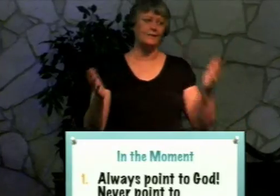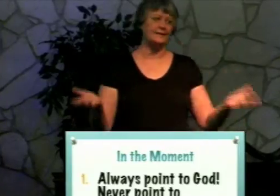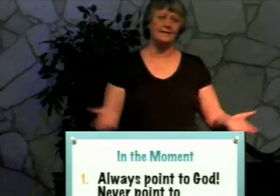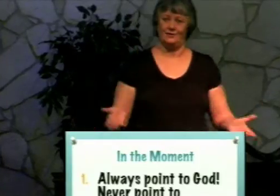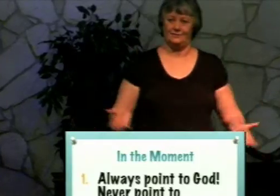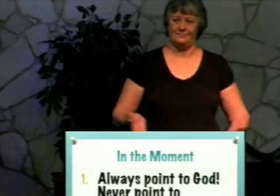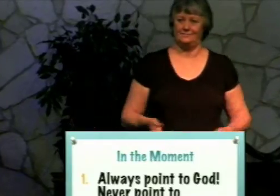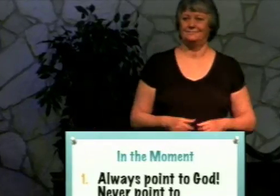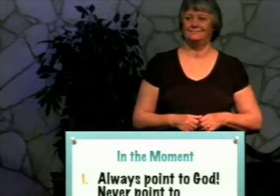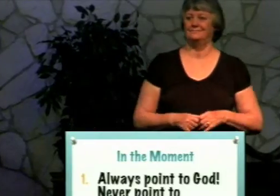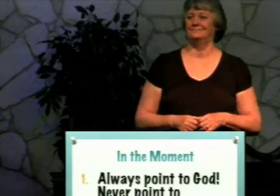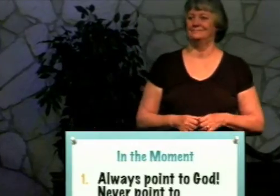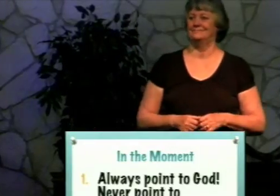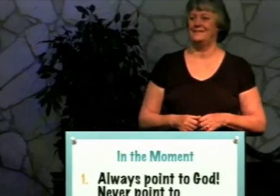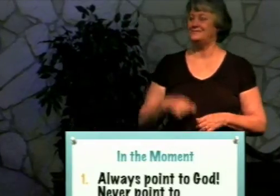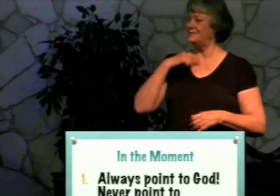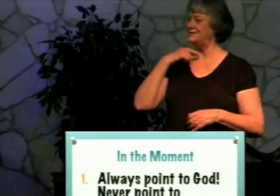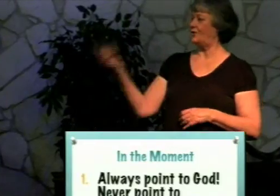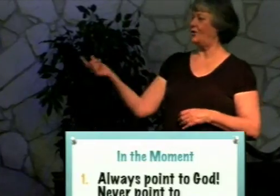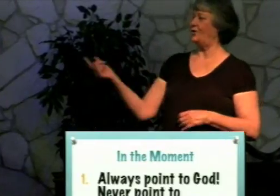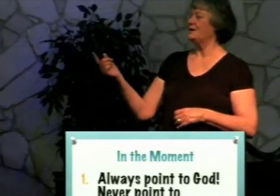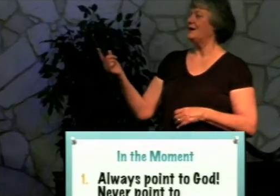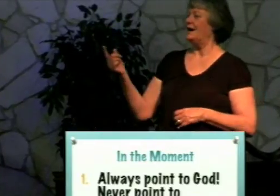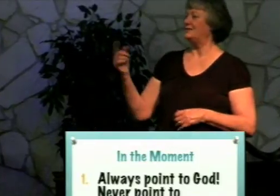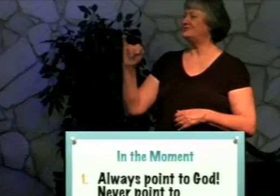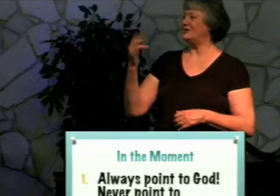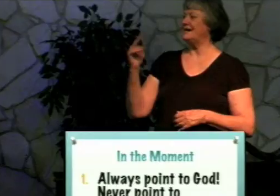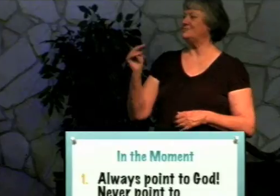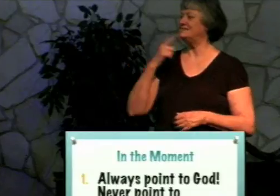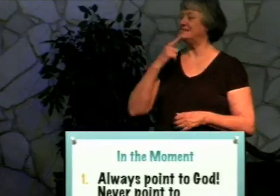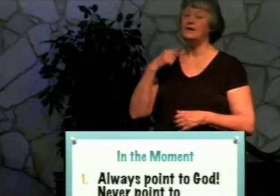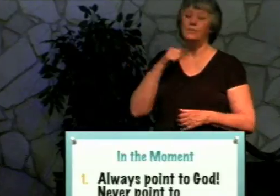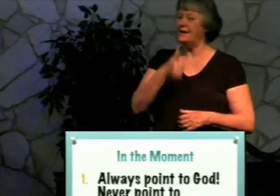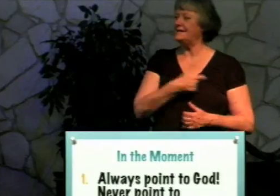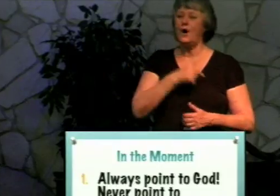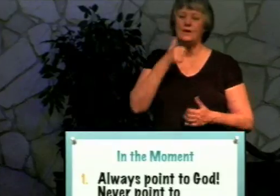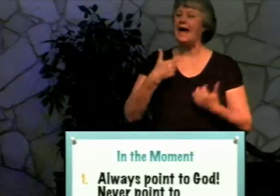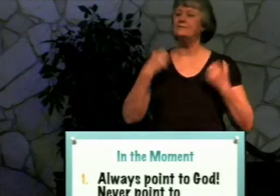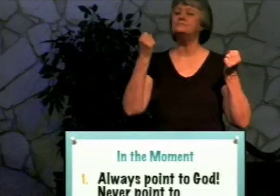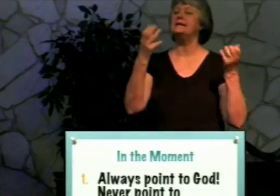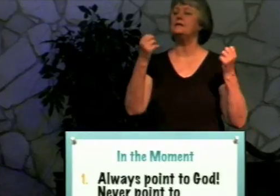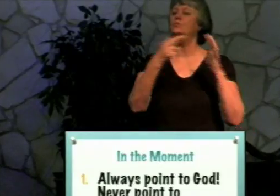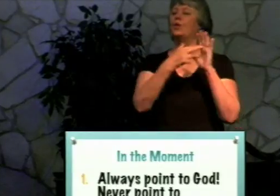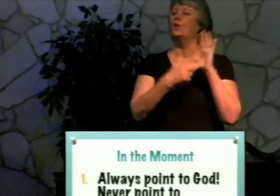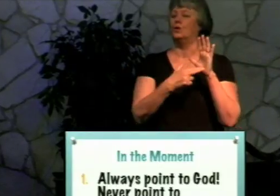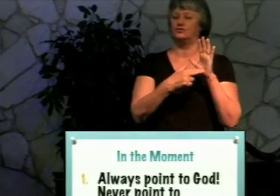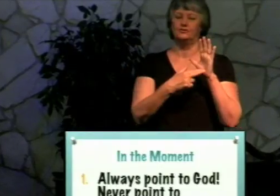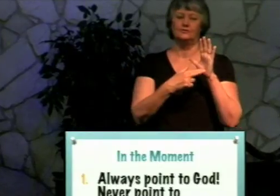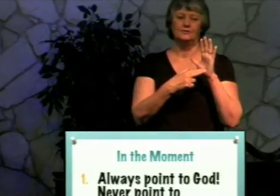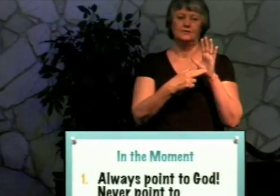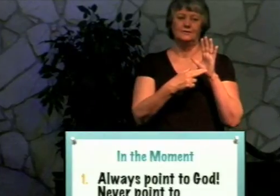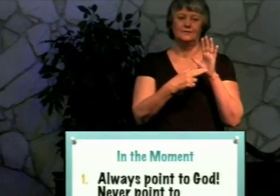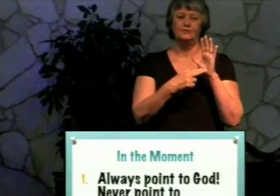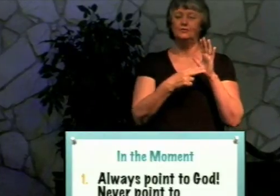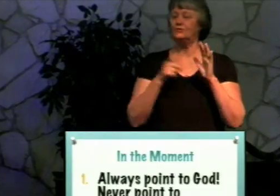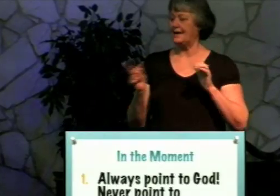comparing here. That's what we told Jen. We said, we don't have many rules. You can